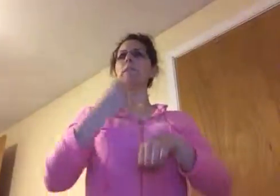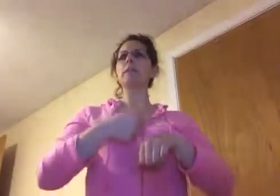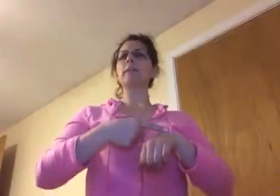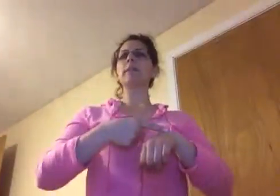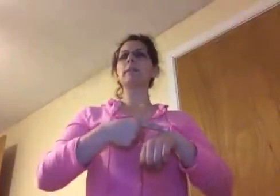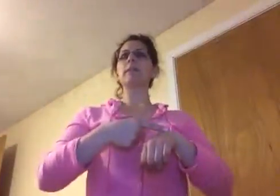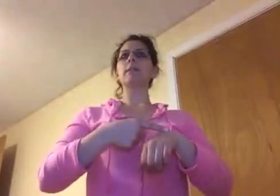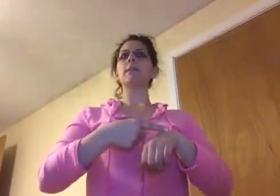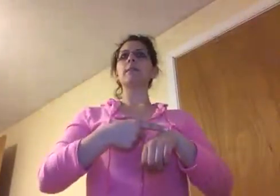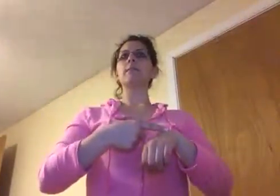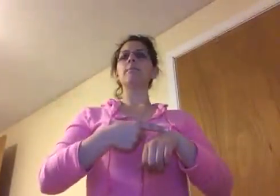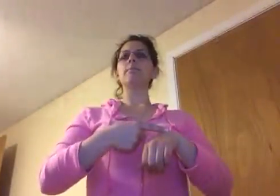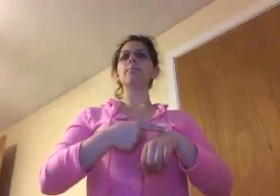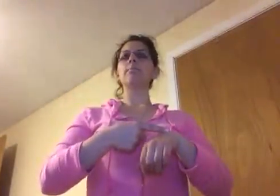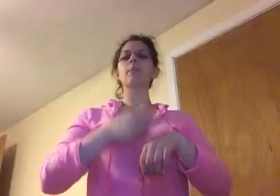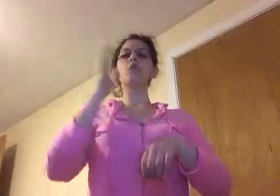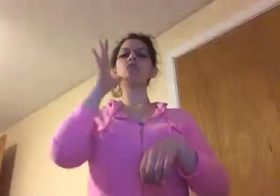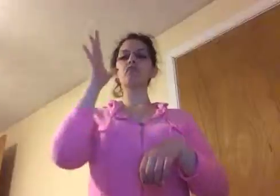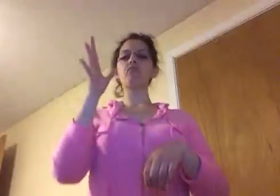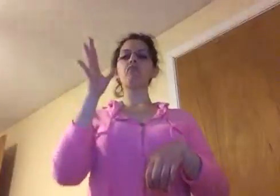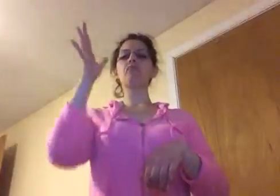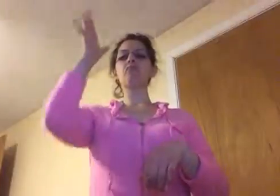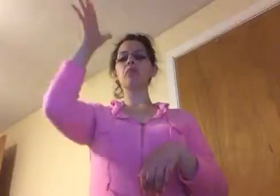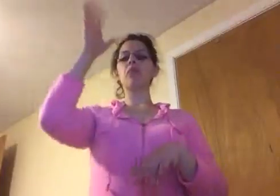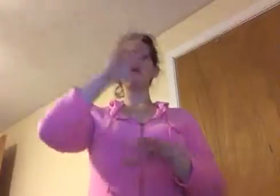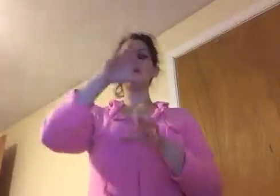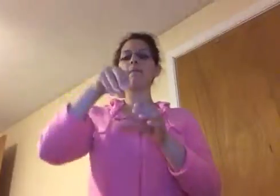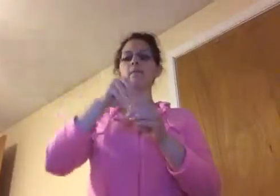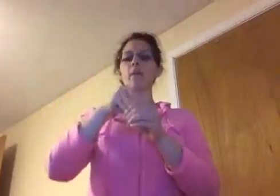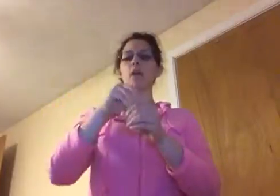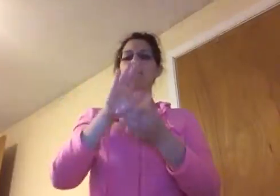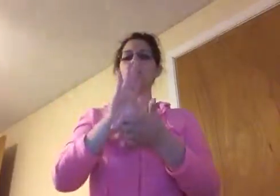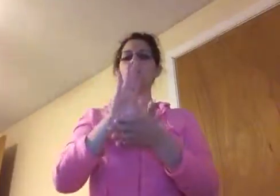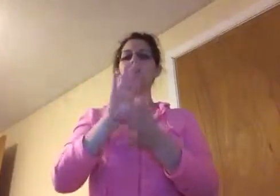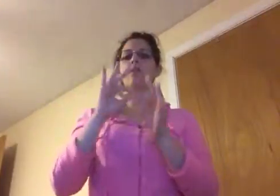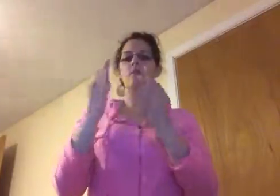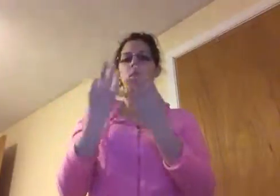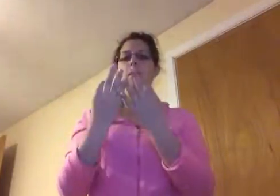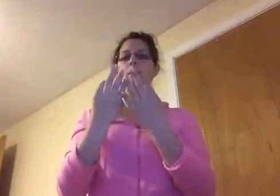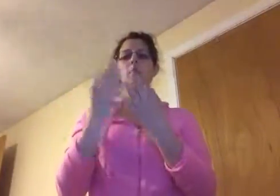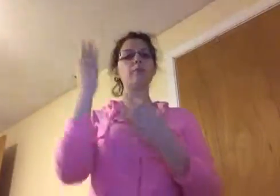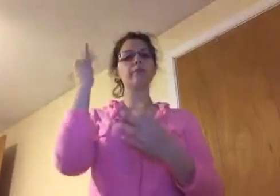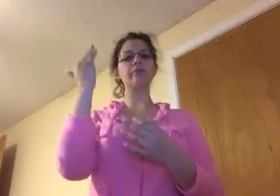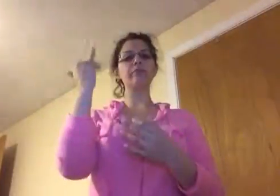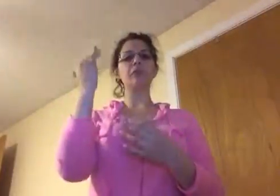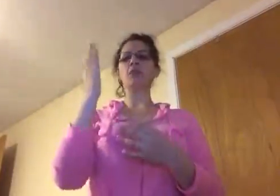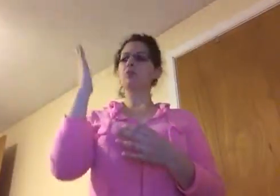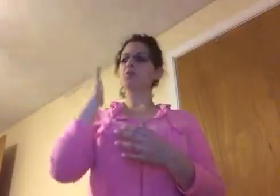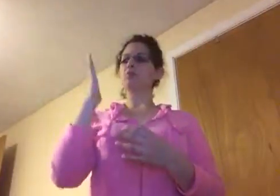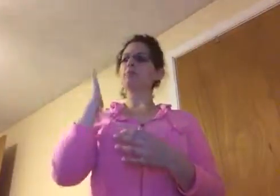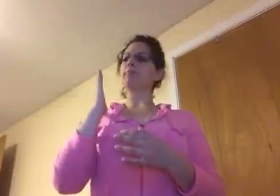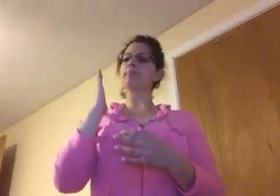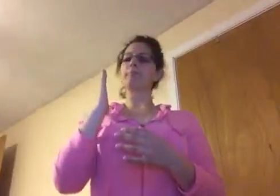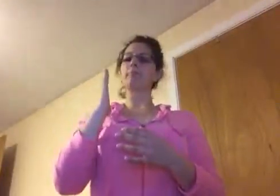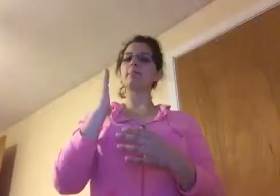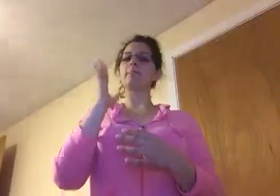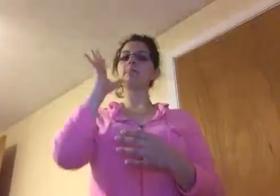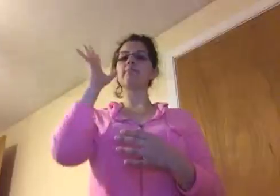that grandparents were actually part of the family. Up until here, grandparents, people didn't live long enough for there to be grandparents within the